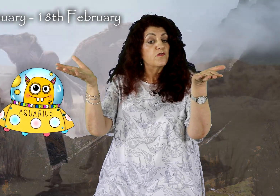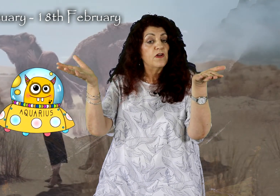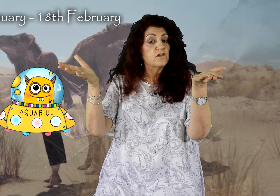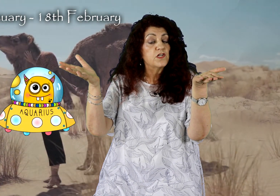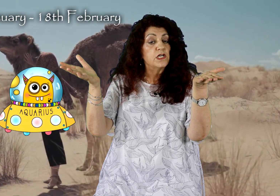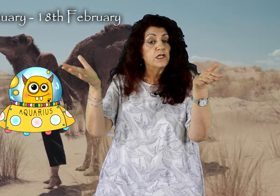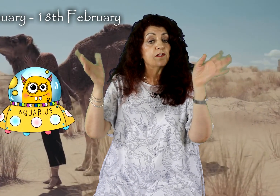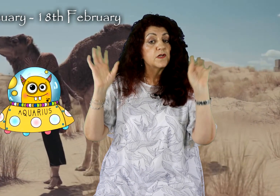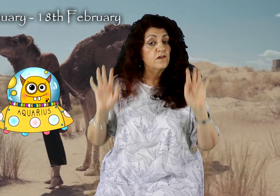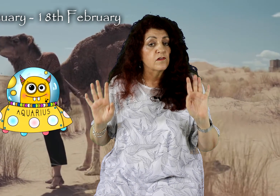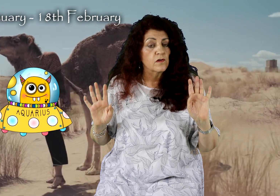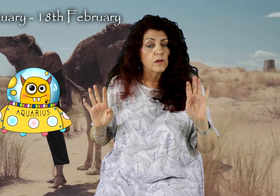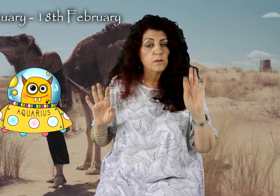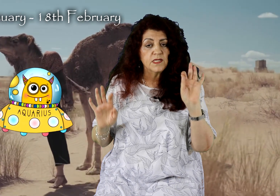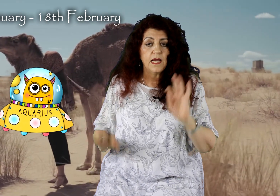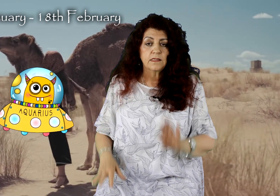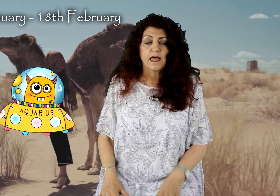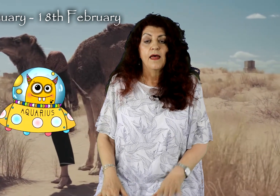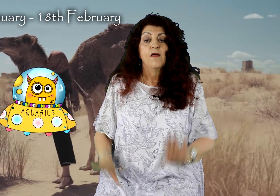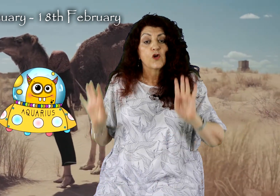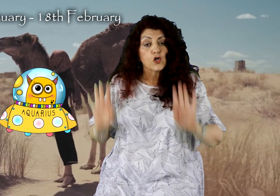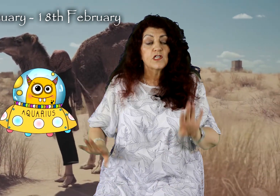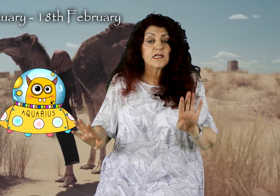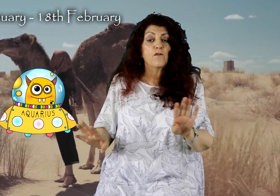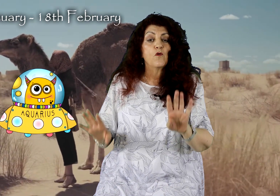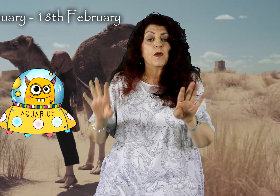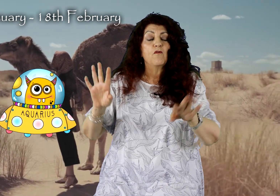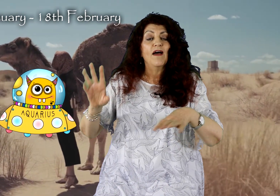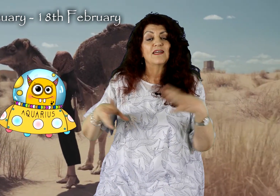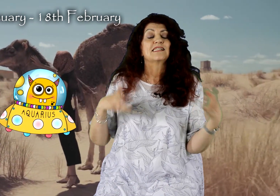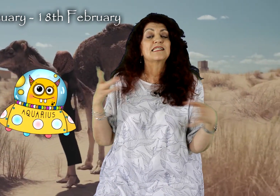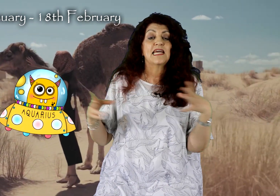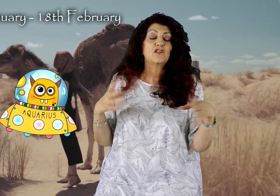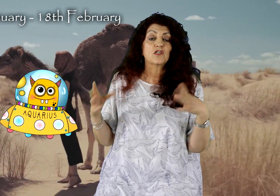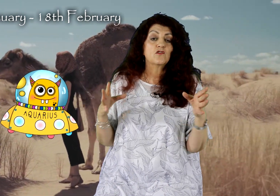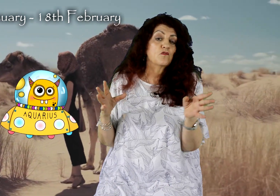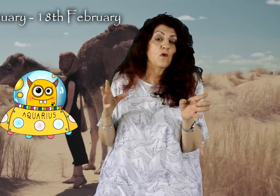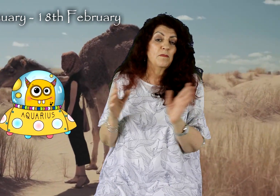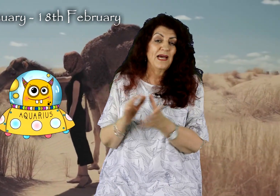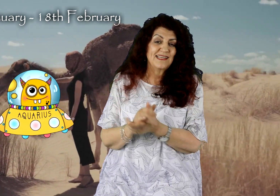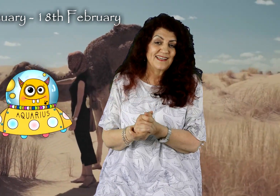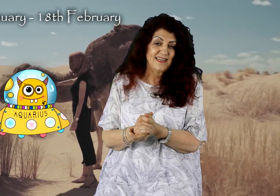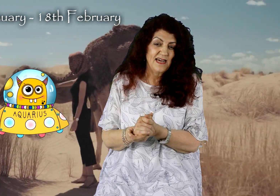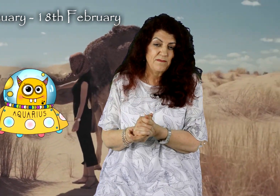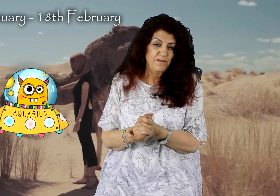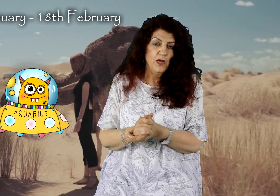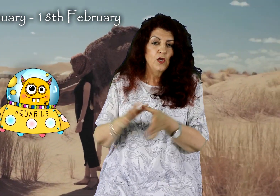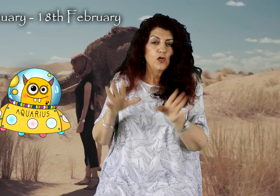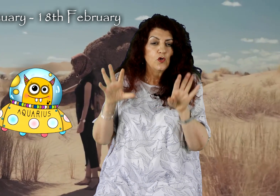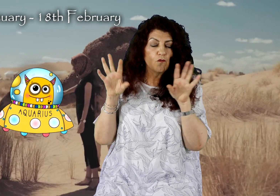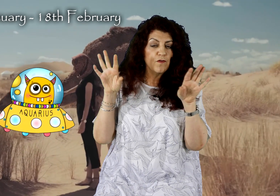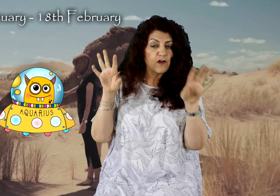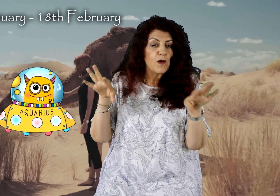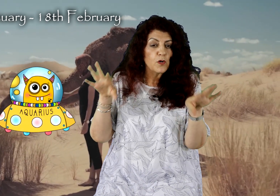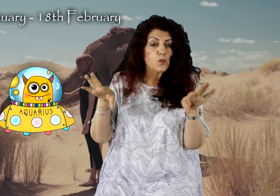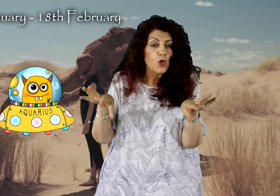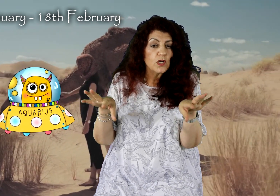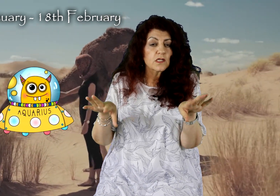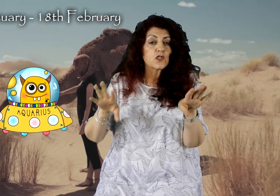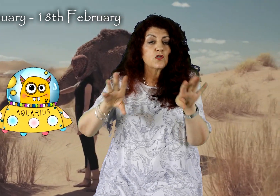Sounds tedious? Isn't. Besides, the good stuff will be arriving in stages, sort of one bite at a time. You'll figure out what works as soon as